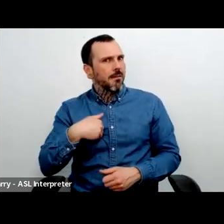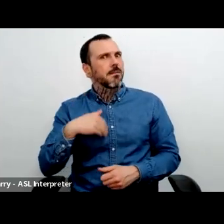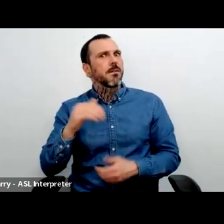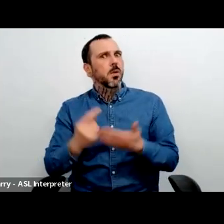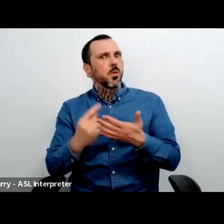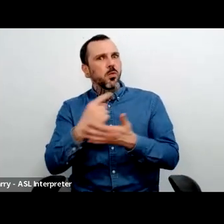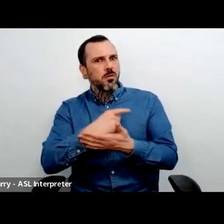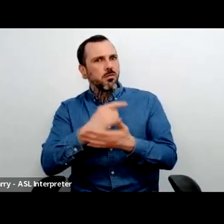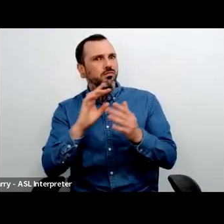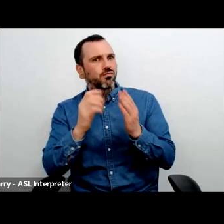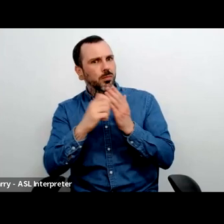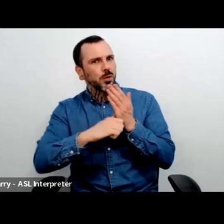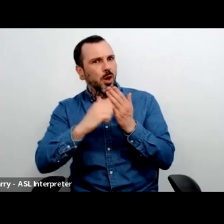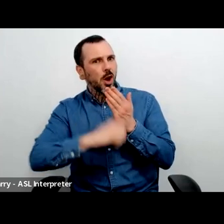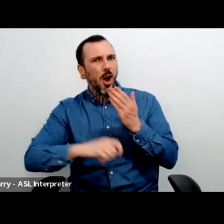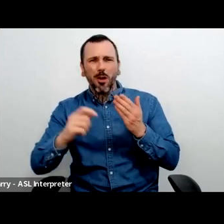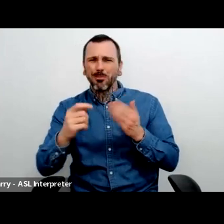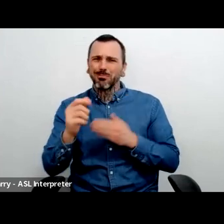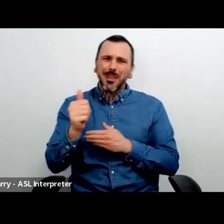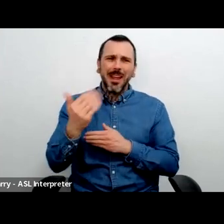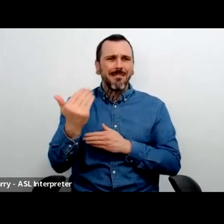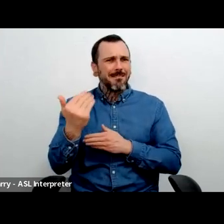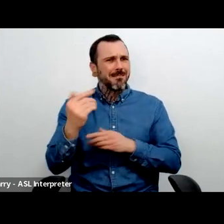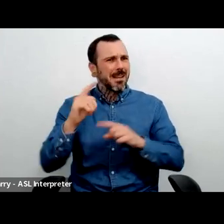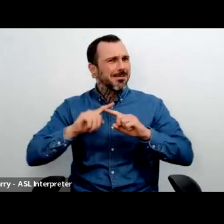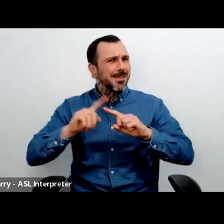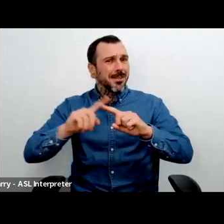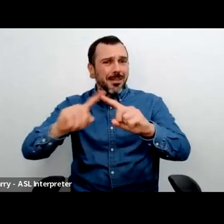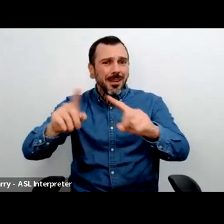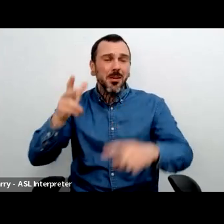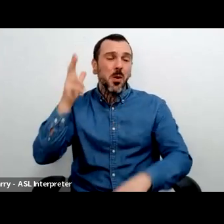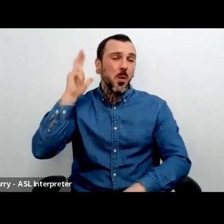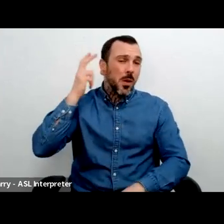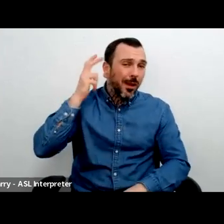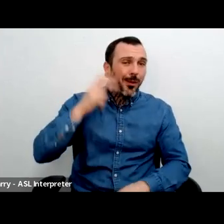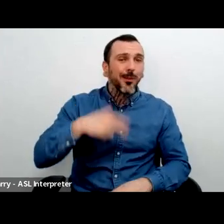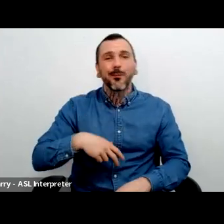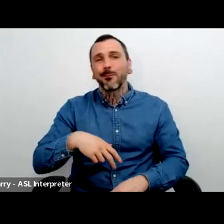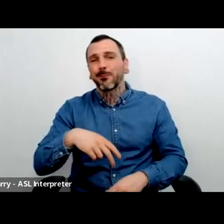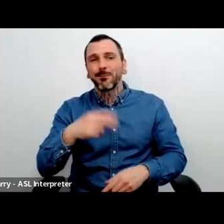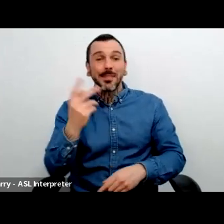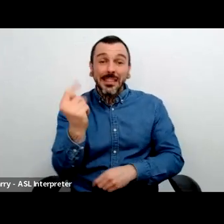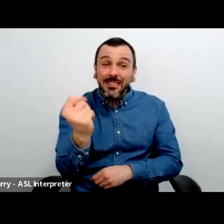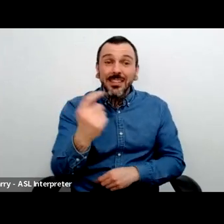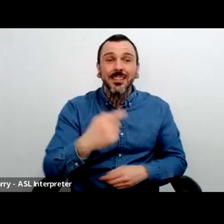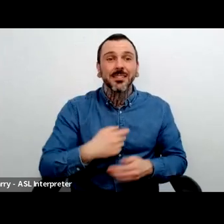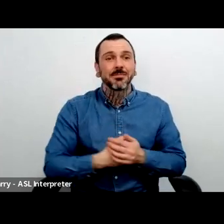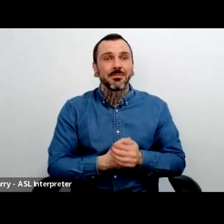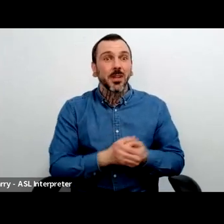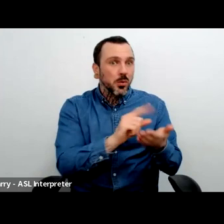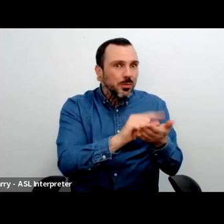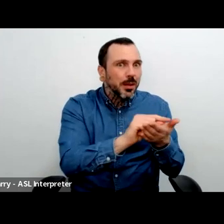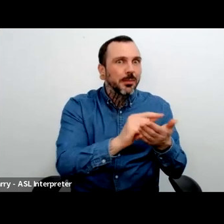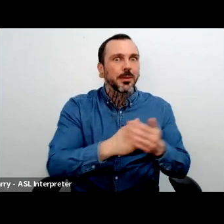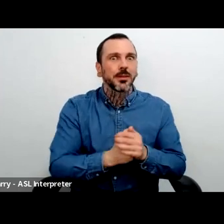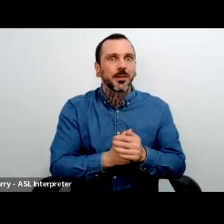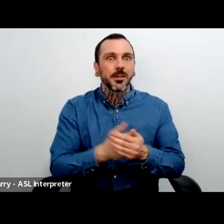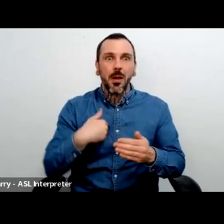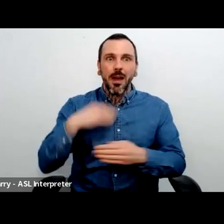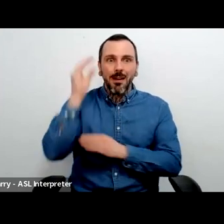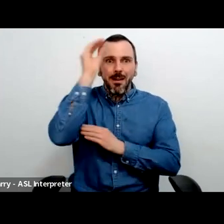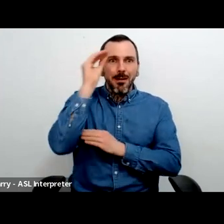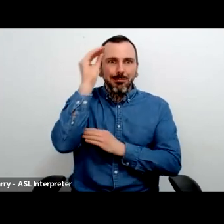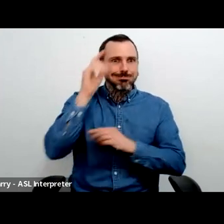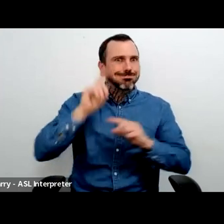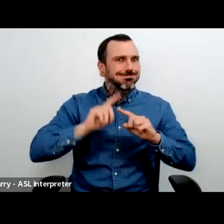like everywhere. It was absolutely, you know, and so you got a broad range of opinions about that show